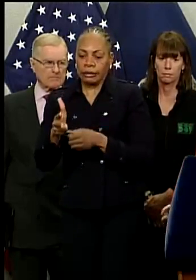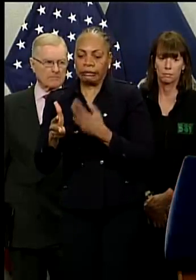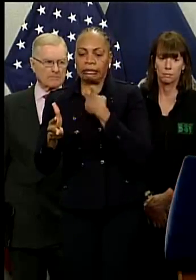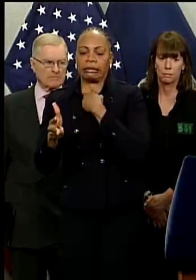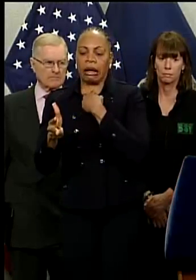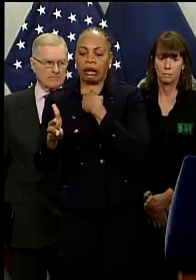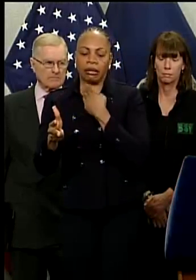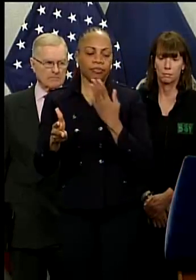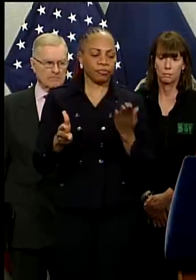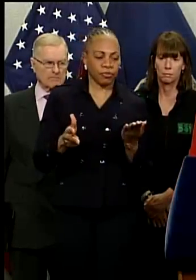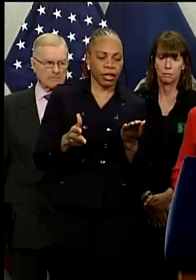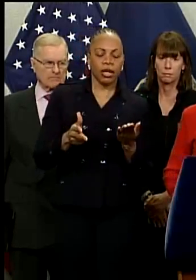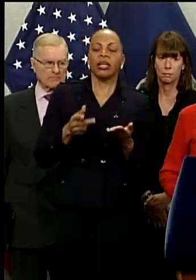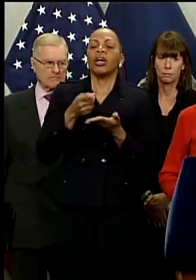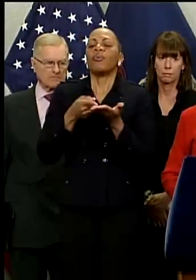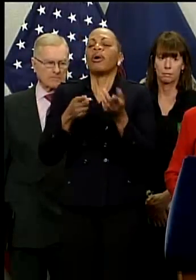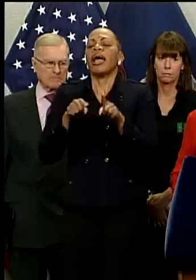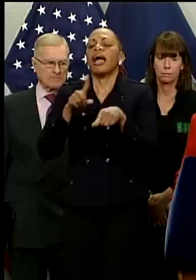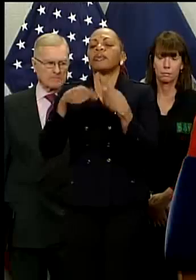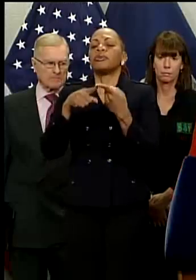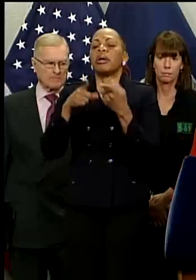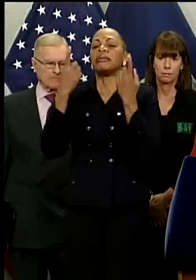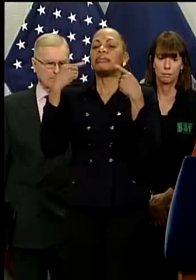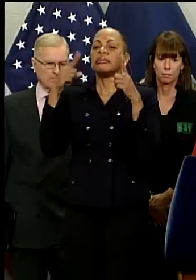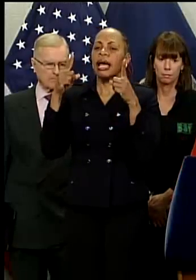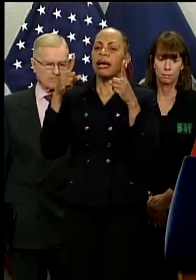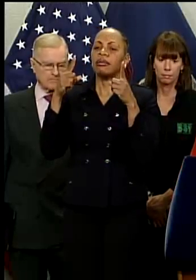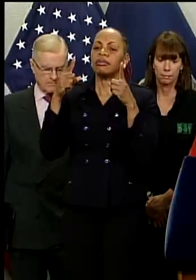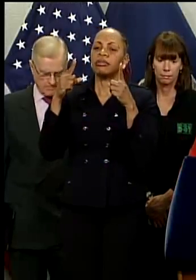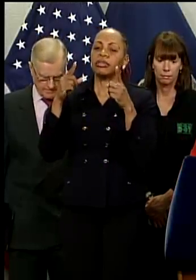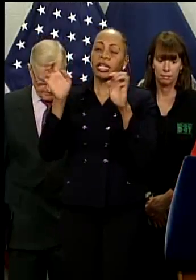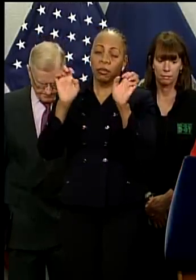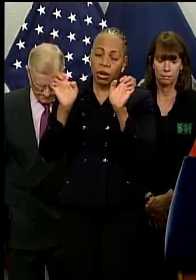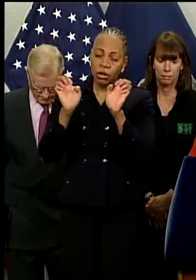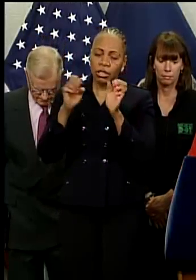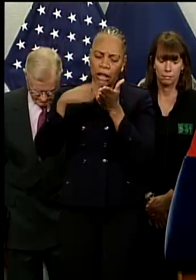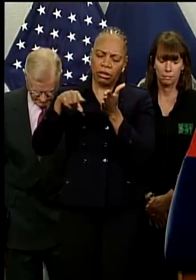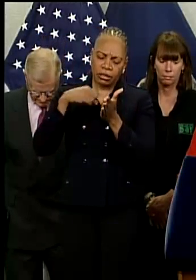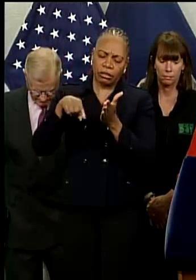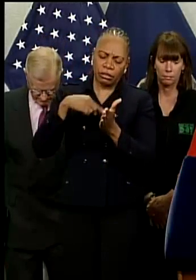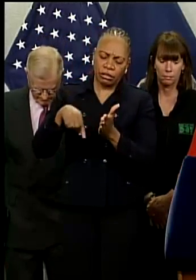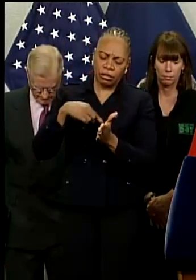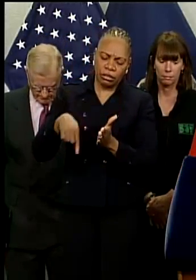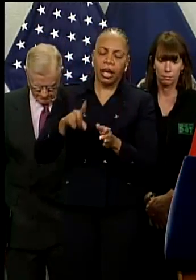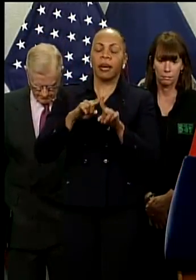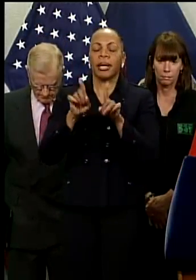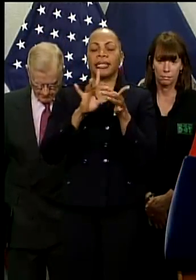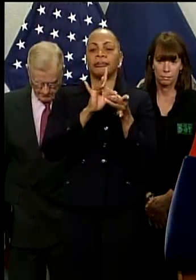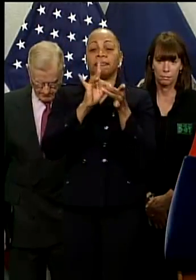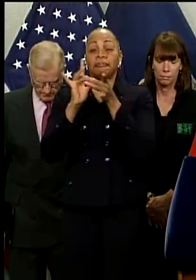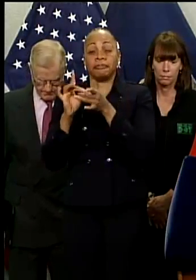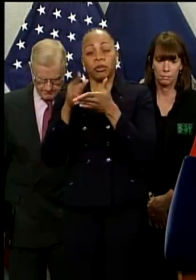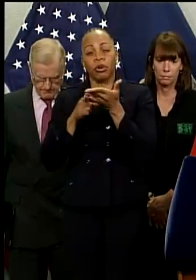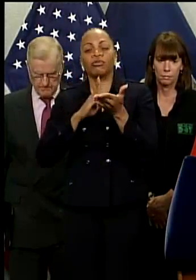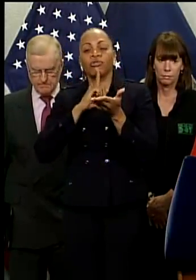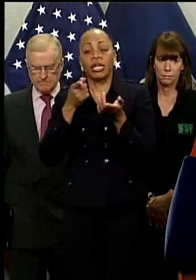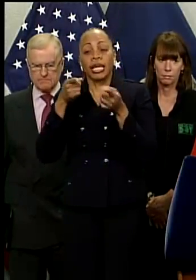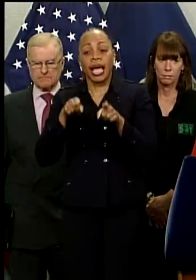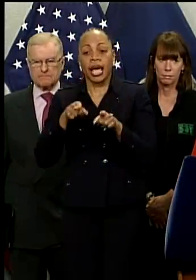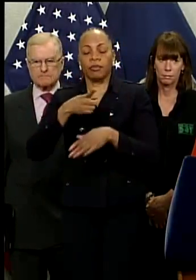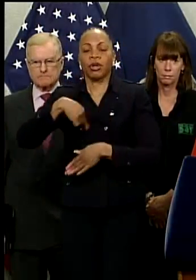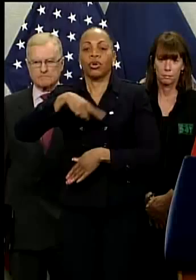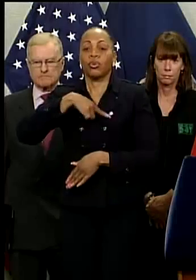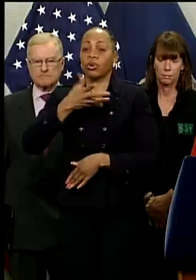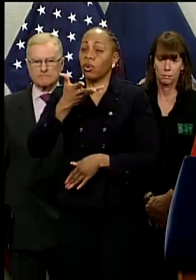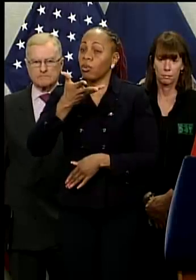Here's what happens when you announce an emergency. I mean, there are a lot of criticisms but a lot of them had nothing to do with what really happened. We don't